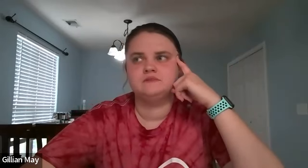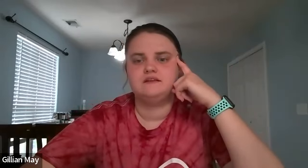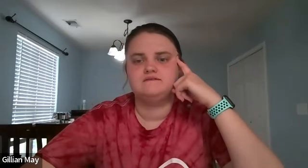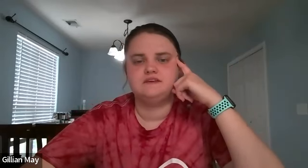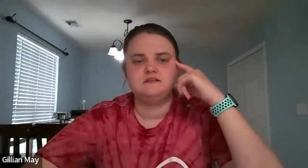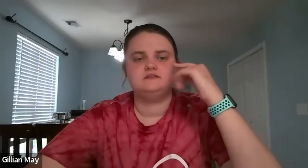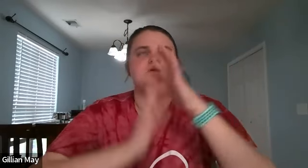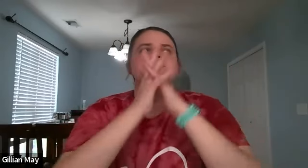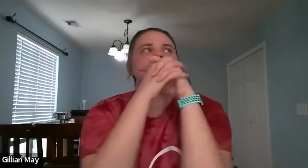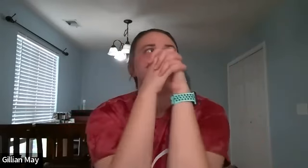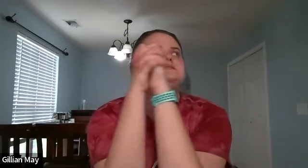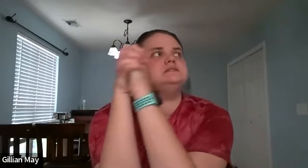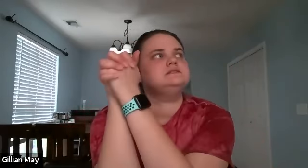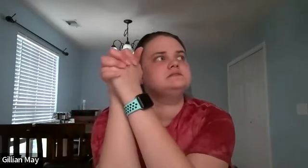Like feelings wise, let's see.